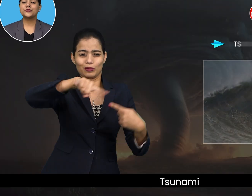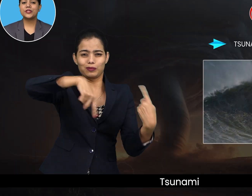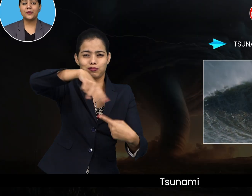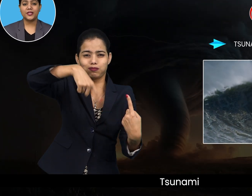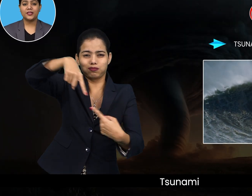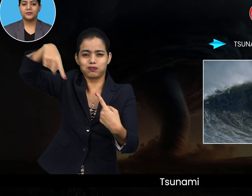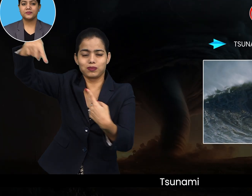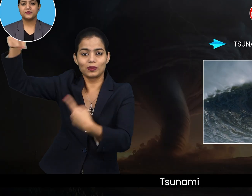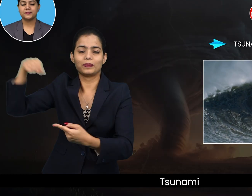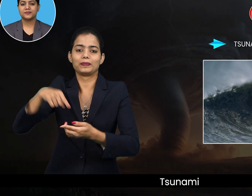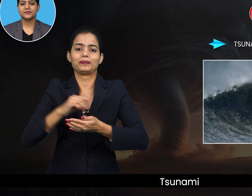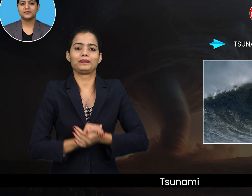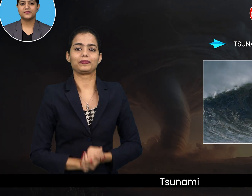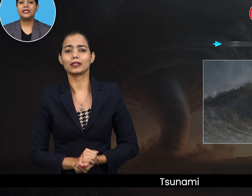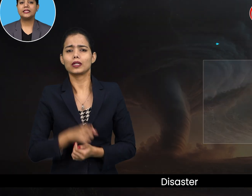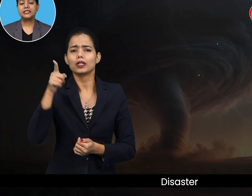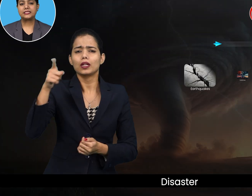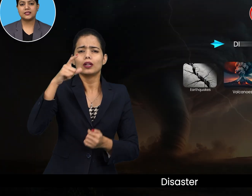tsunami,